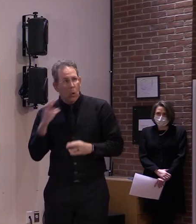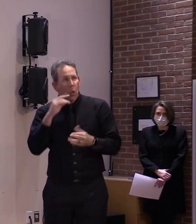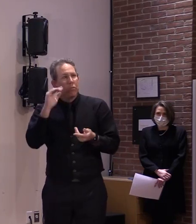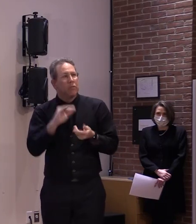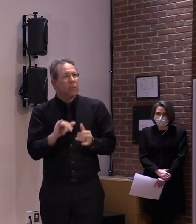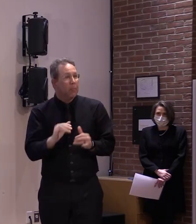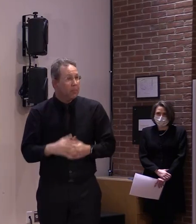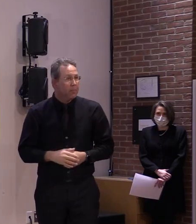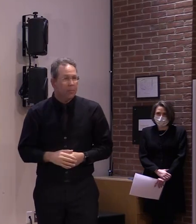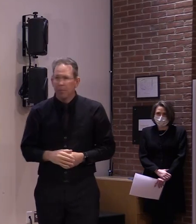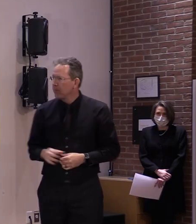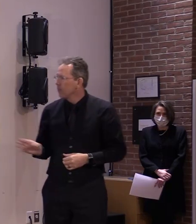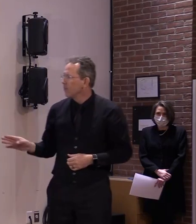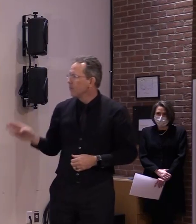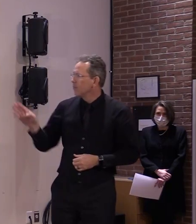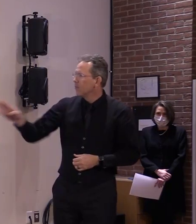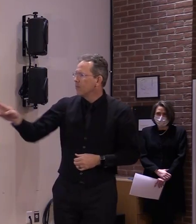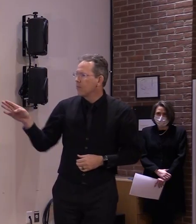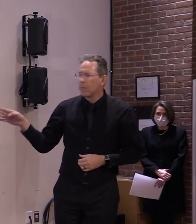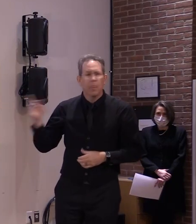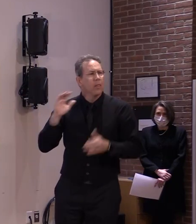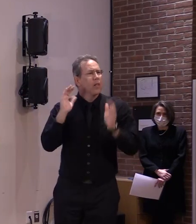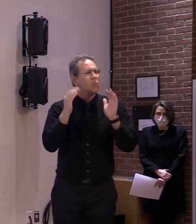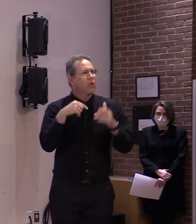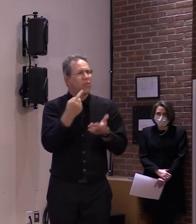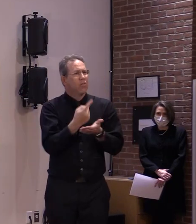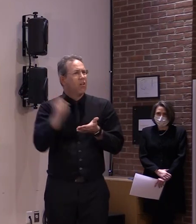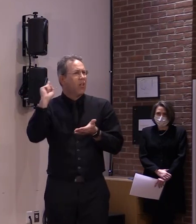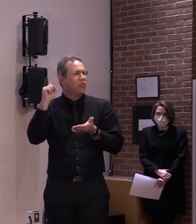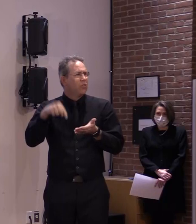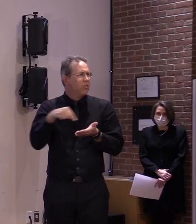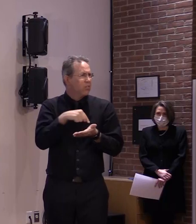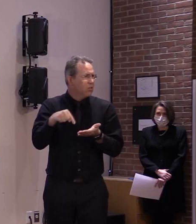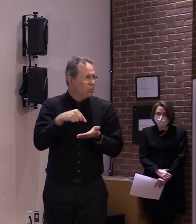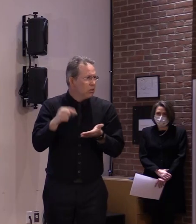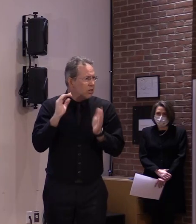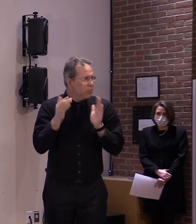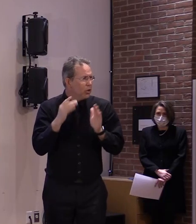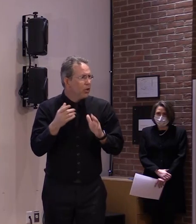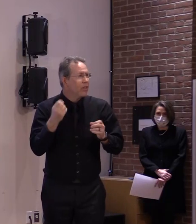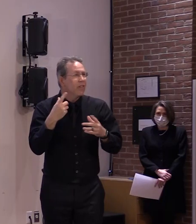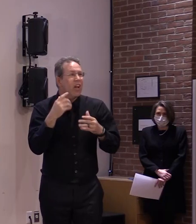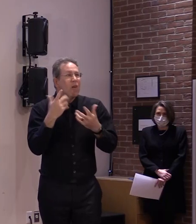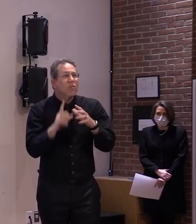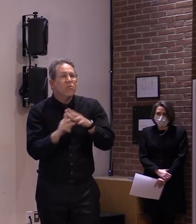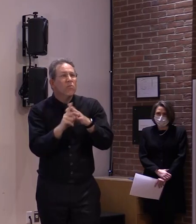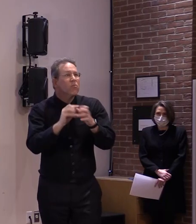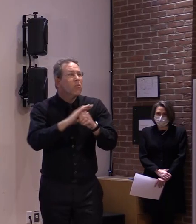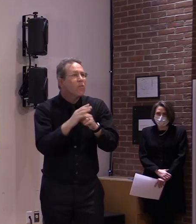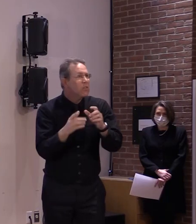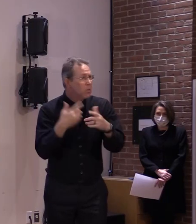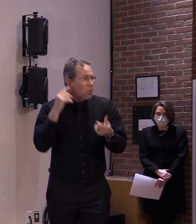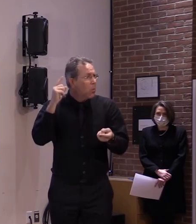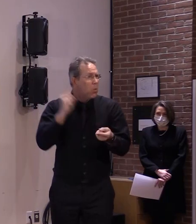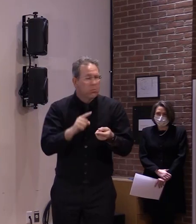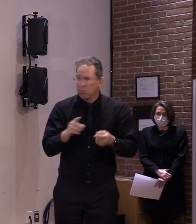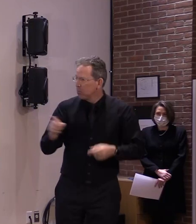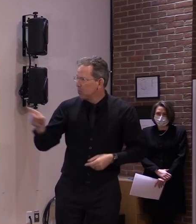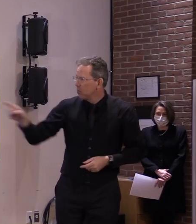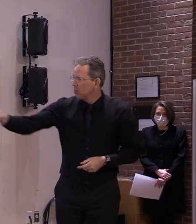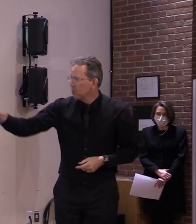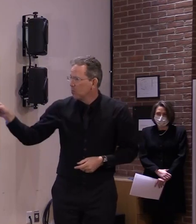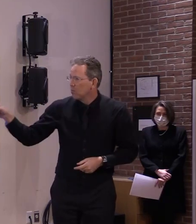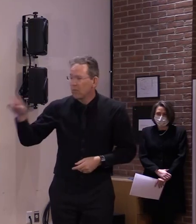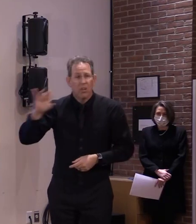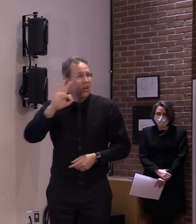region, cases and hospitalizations are also improving, with cases down about 10% compared to last week, and